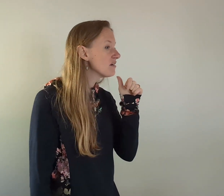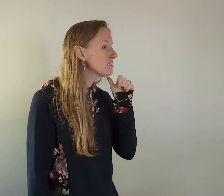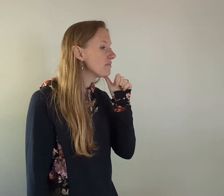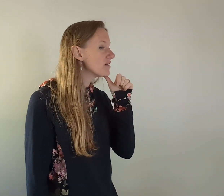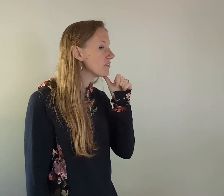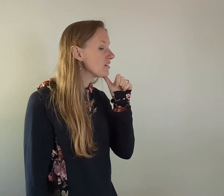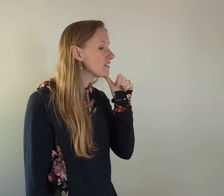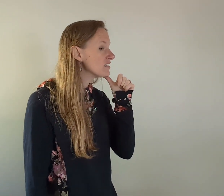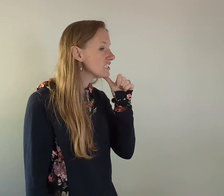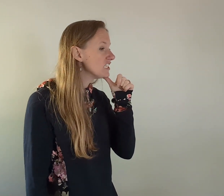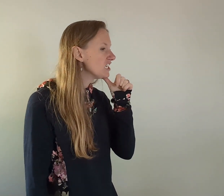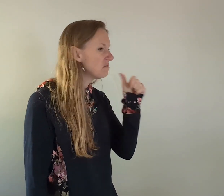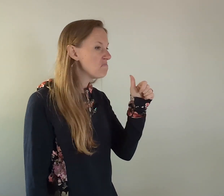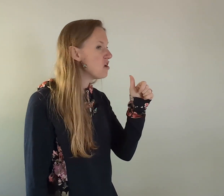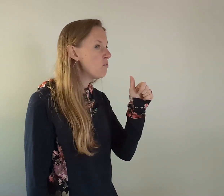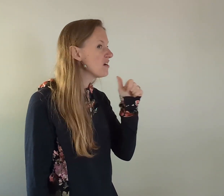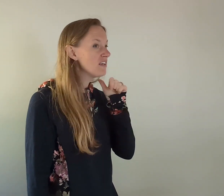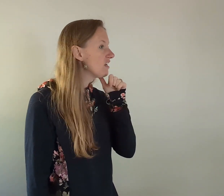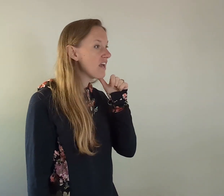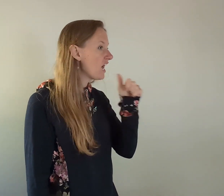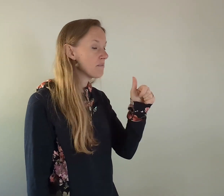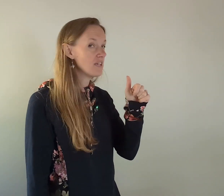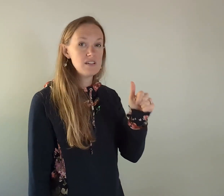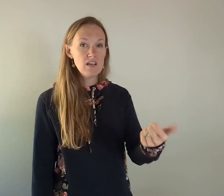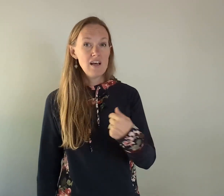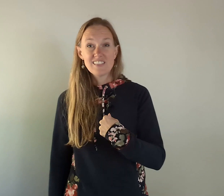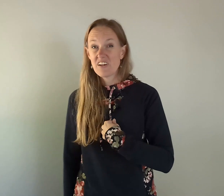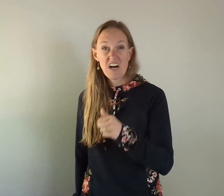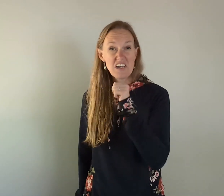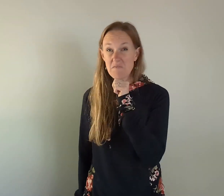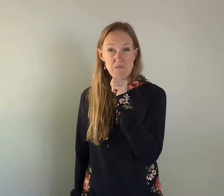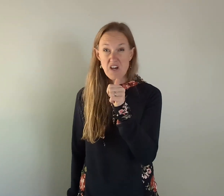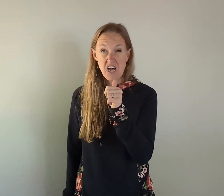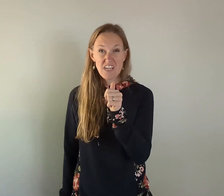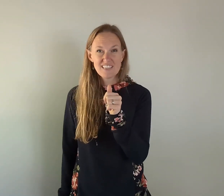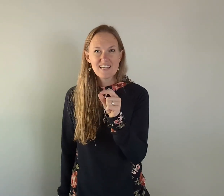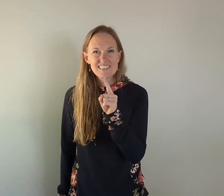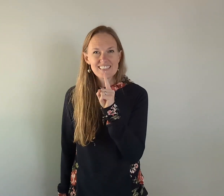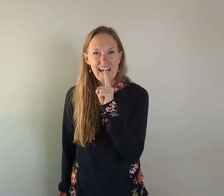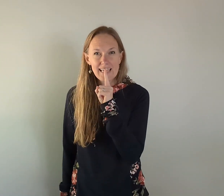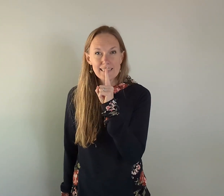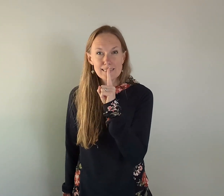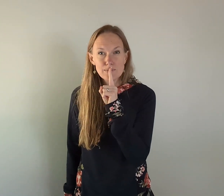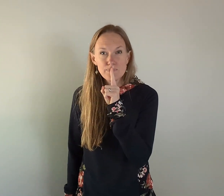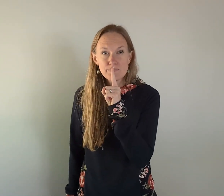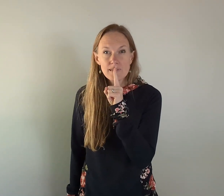thumbs up from your chin here. Nope, not happening. So I am not silent,